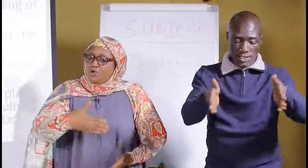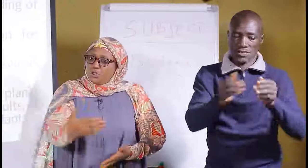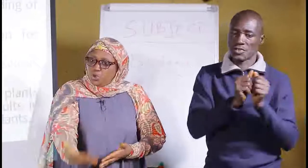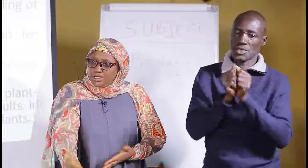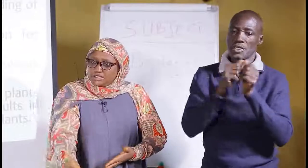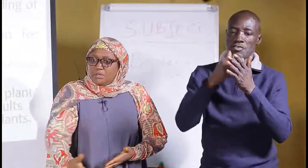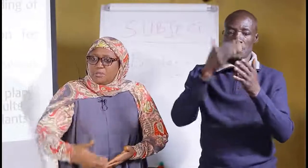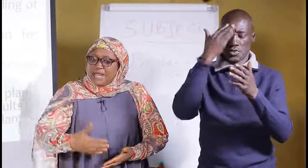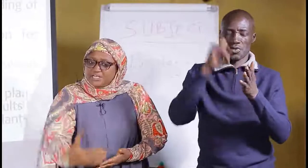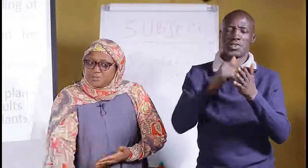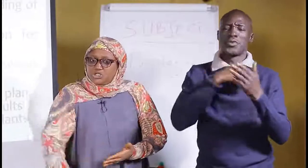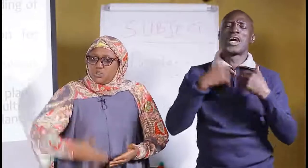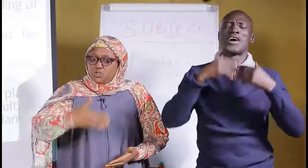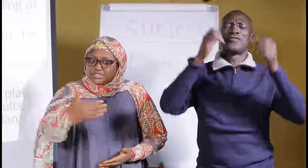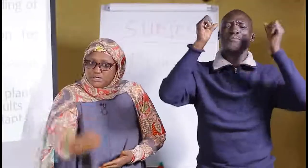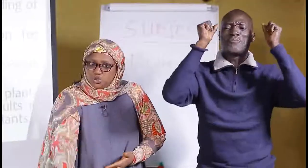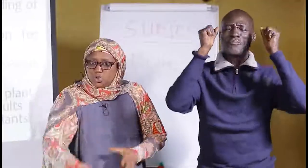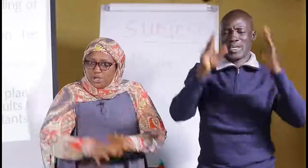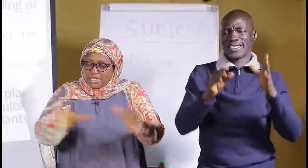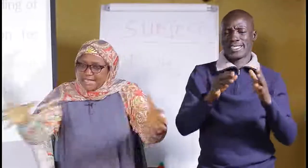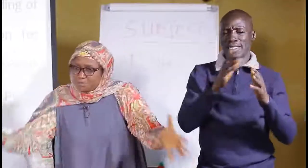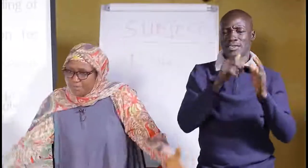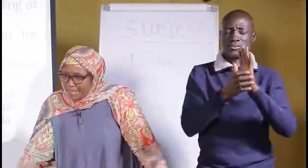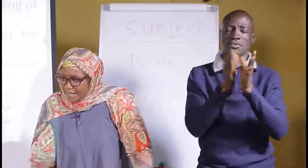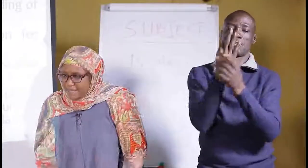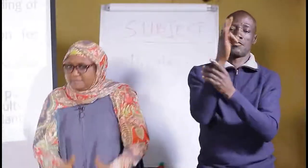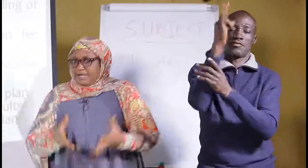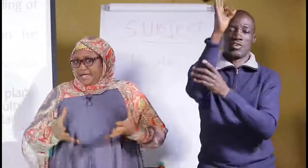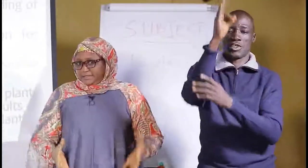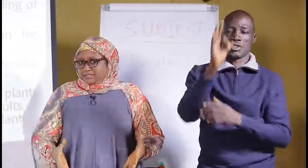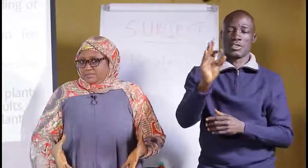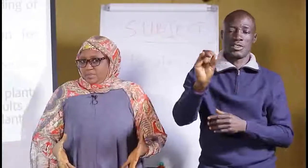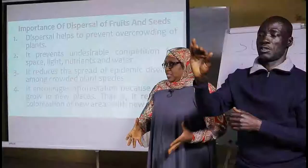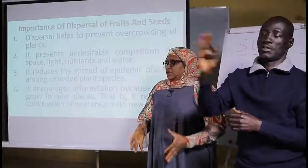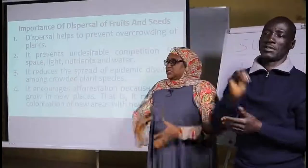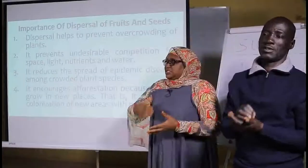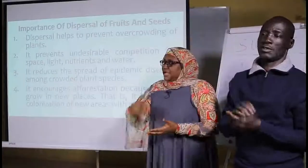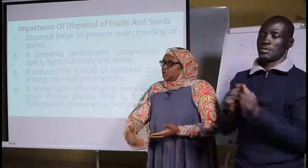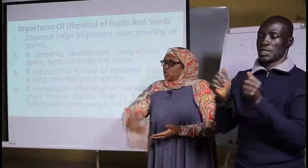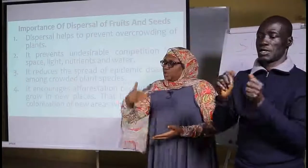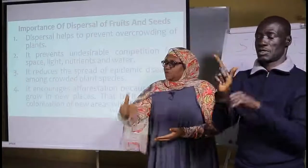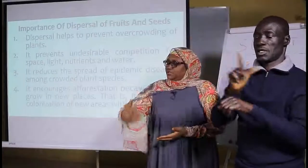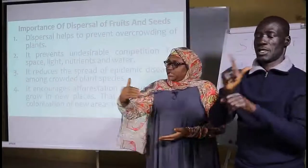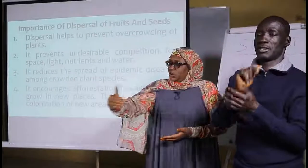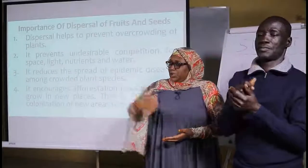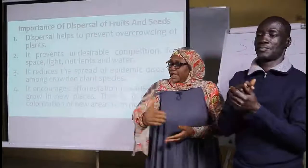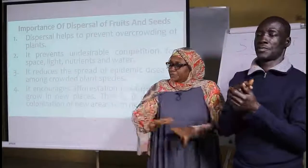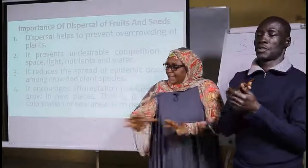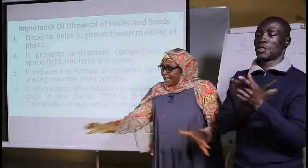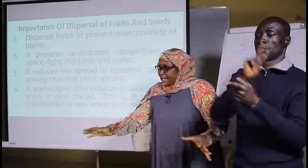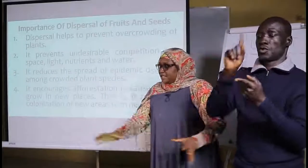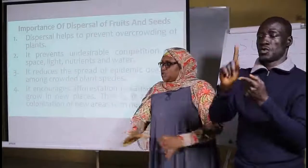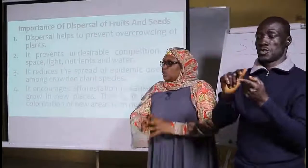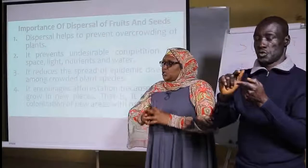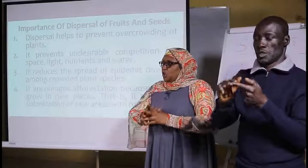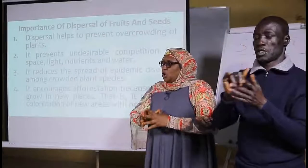and before you know it, plant species will start to grow in that bare land. That growing of tree on that